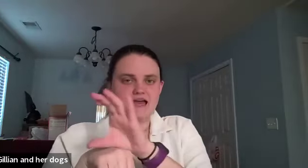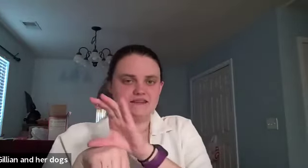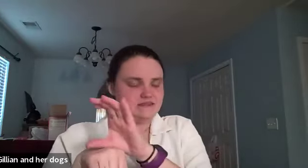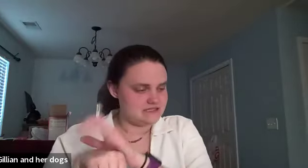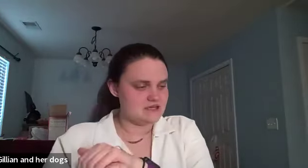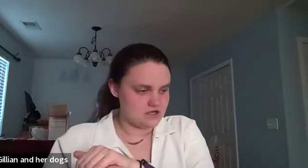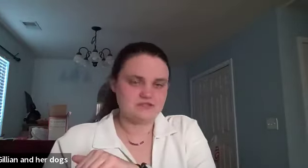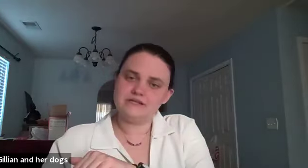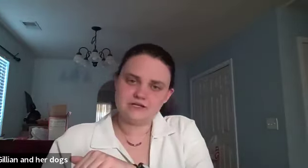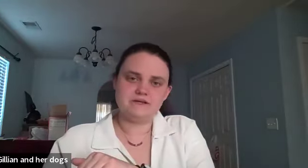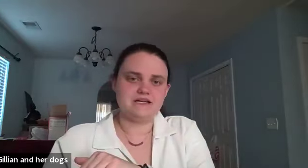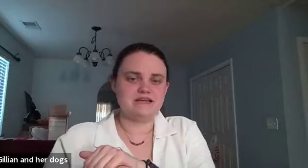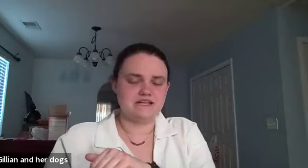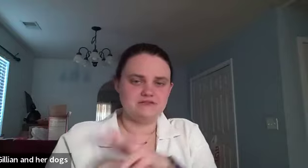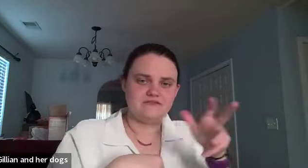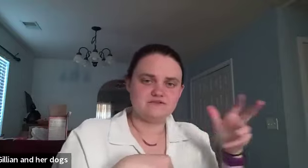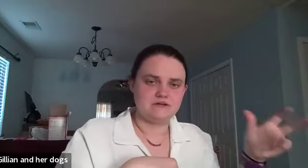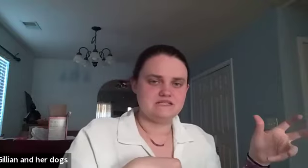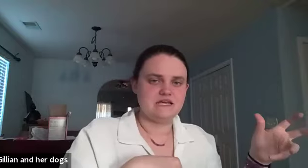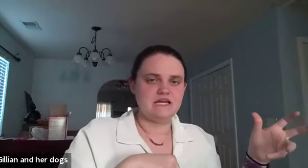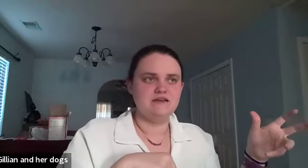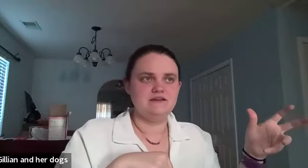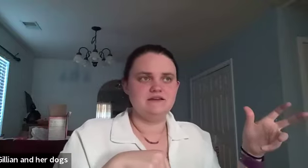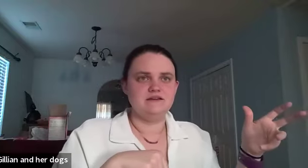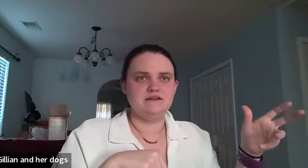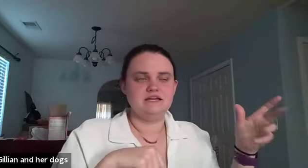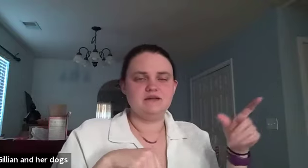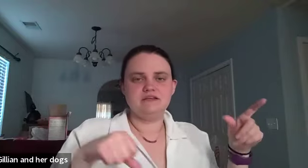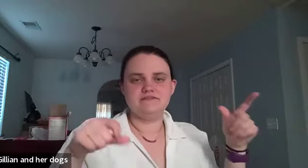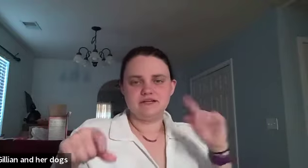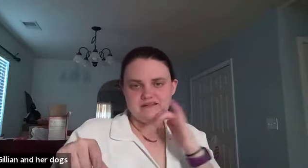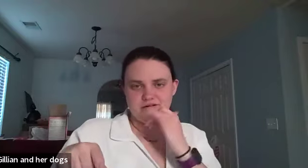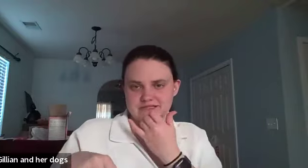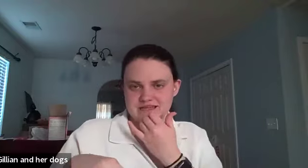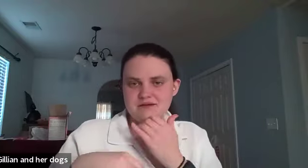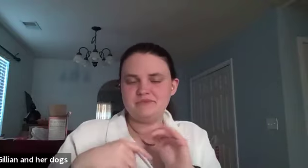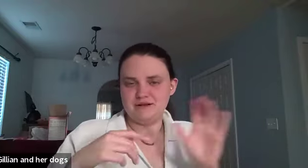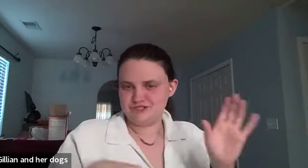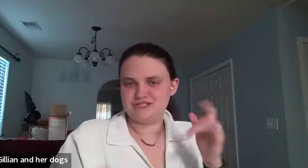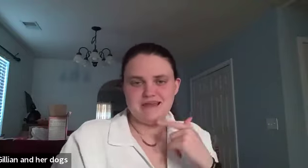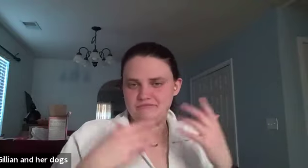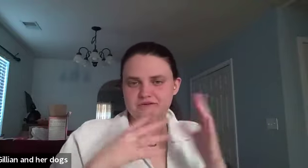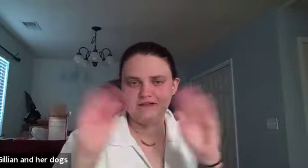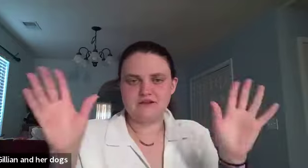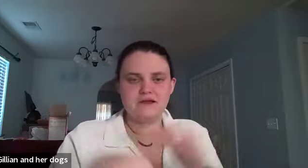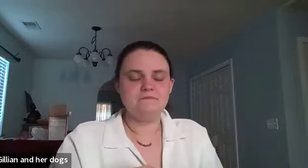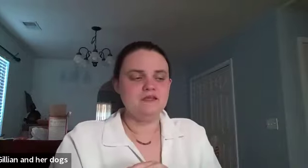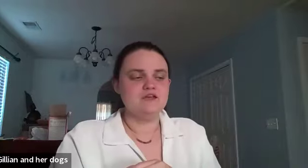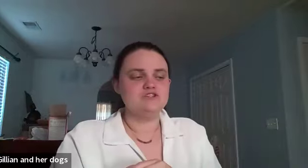add this also here because I do think this one is it can be a funny little mishap, but I'm just clarifying.